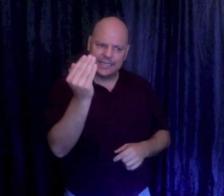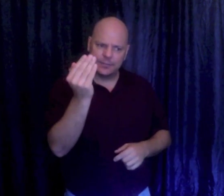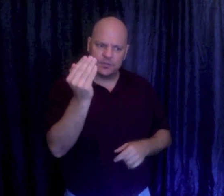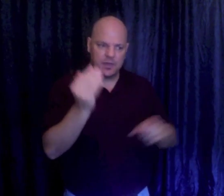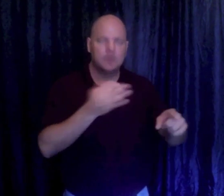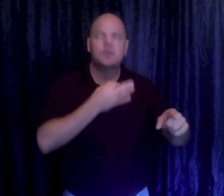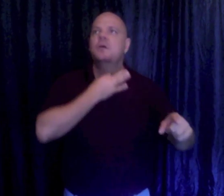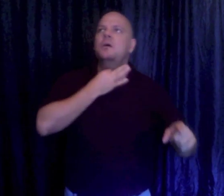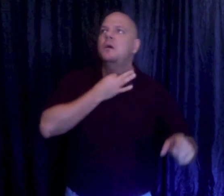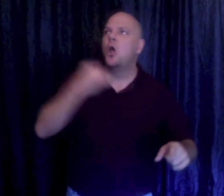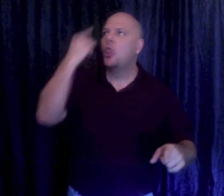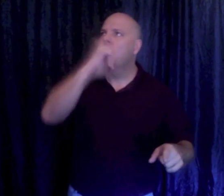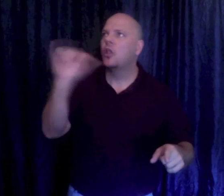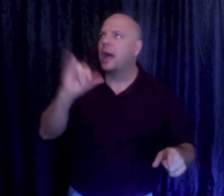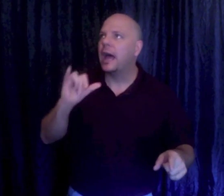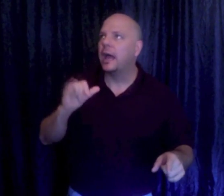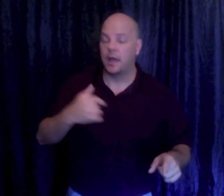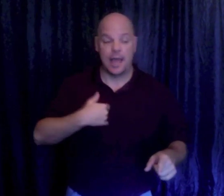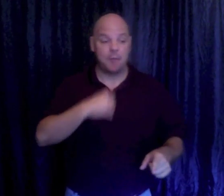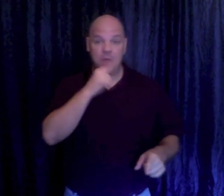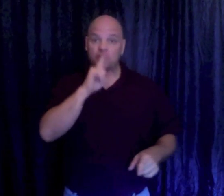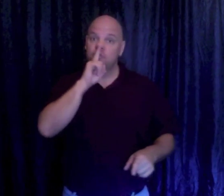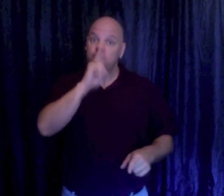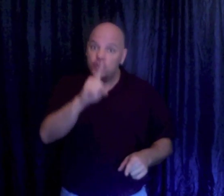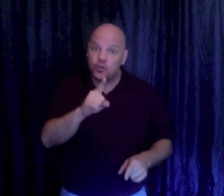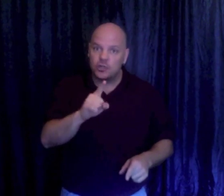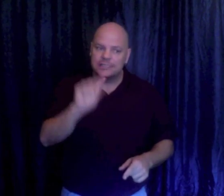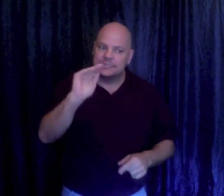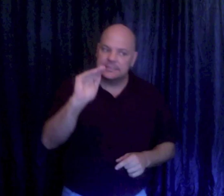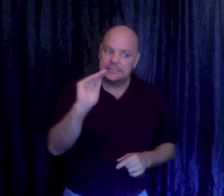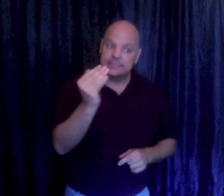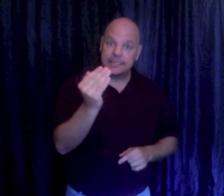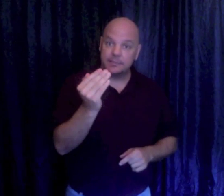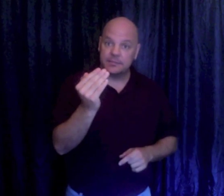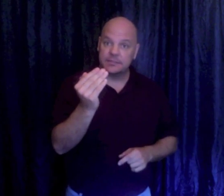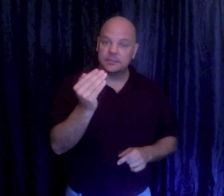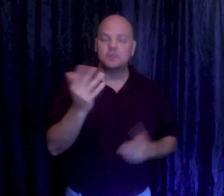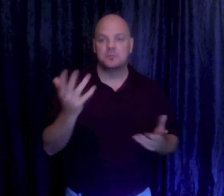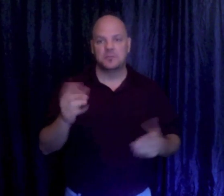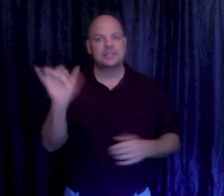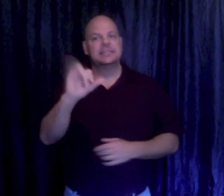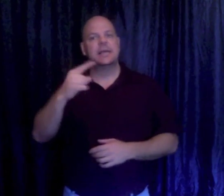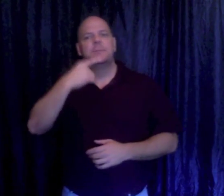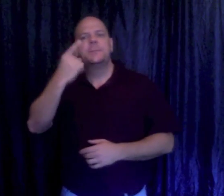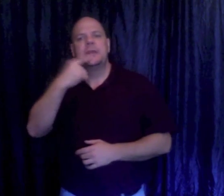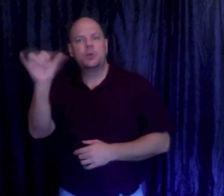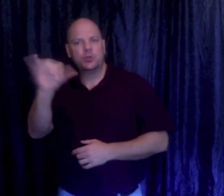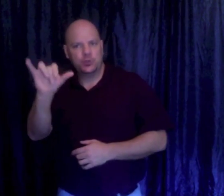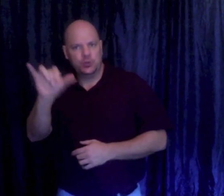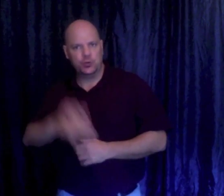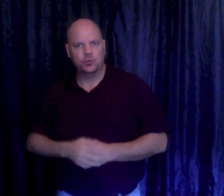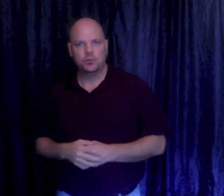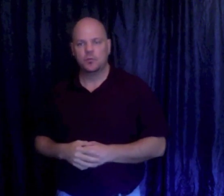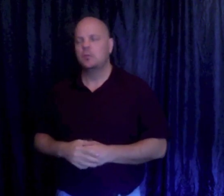100% sure. And that's the thing with here. Well, it seems that, blah, blah, blah. You're